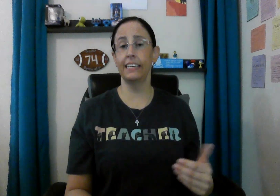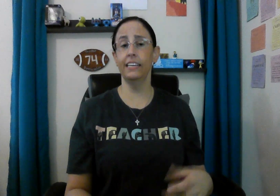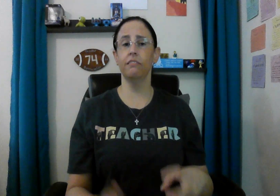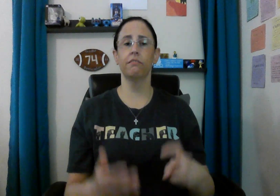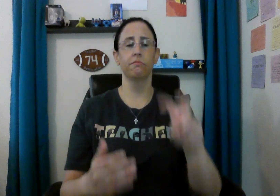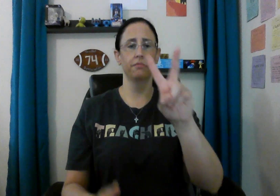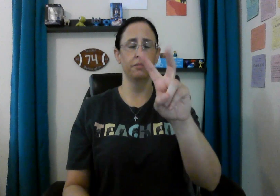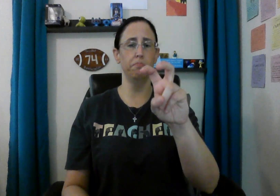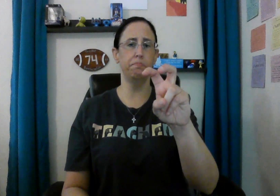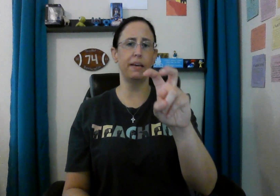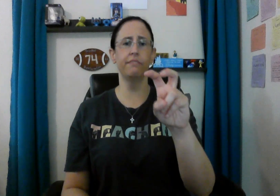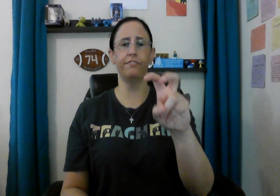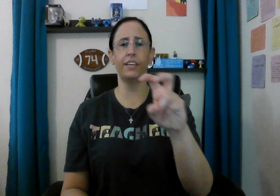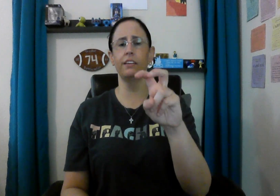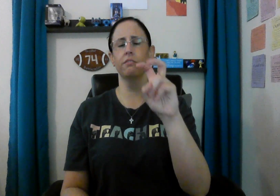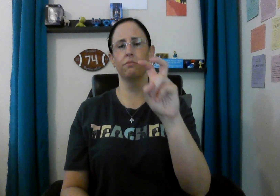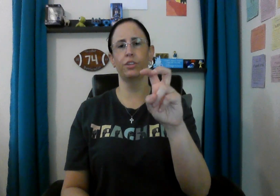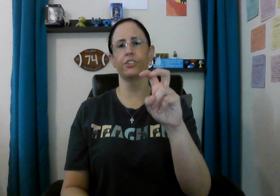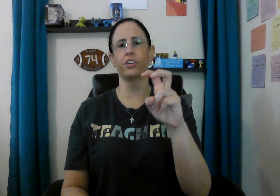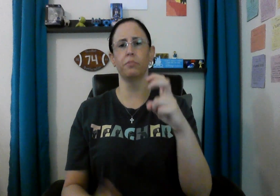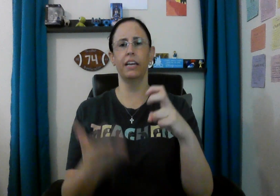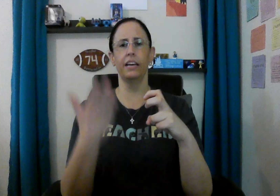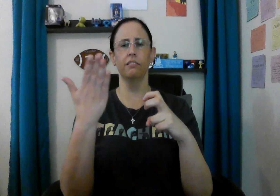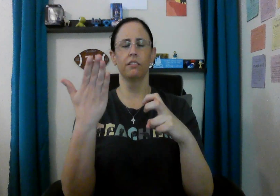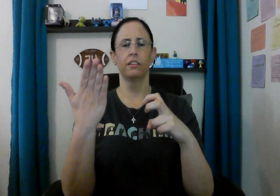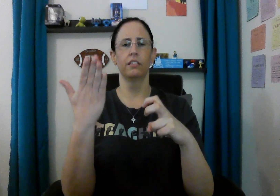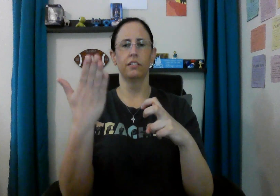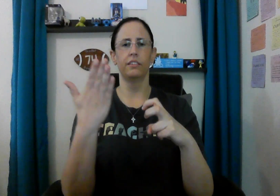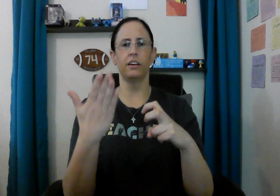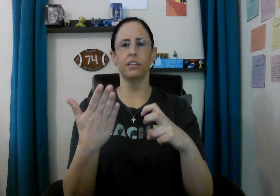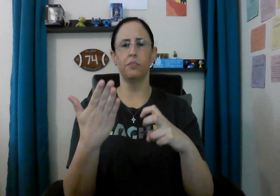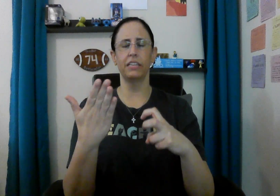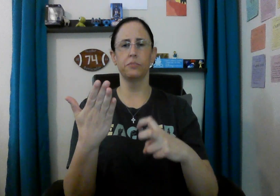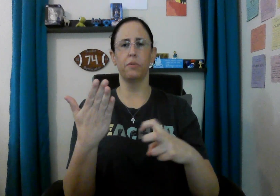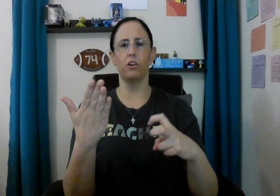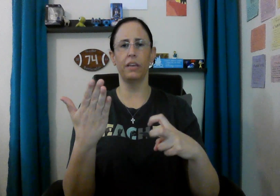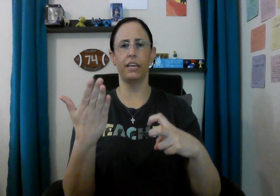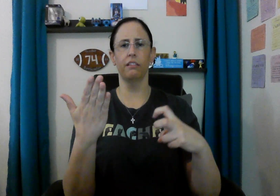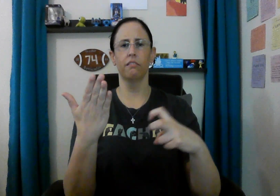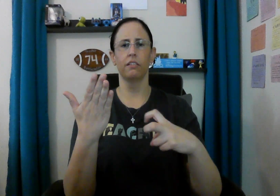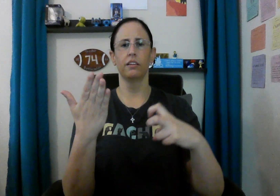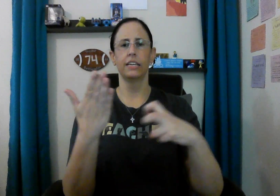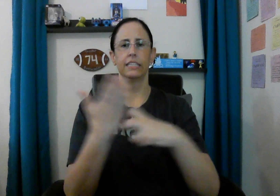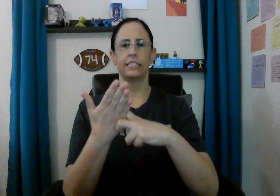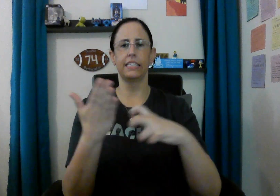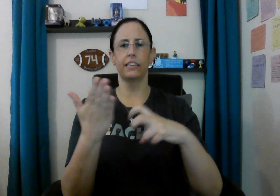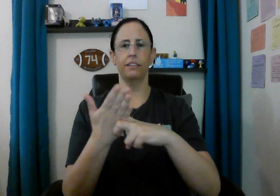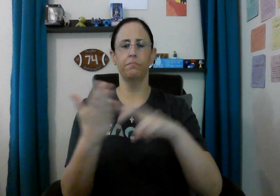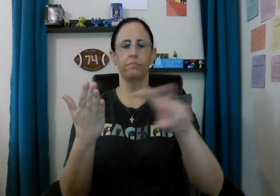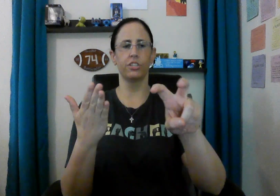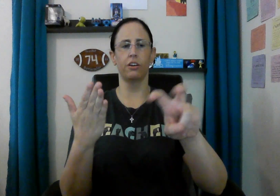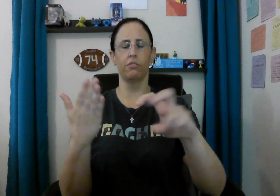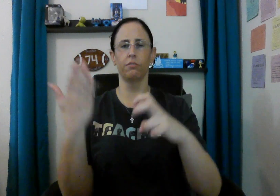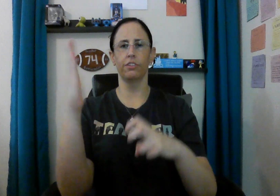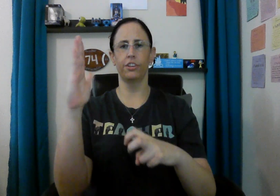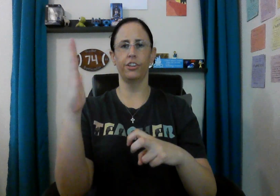Ticket, bent V with your dominant hand. Non-dominant is palm in, ticket. So